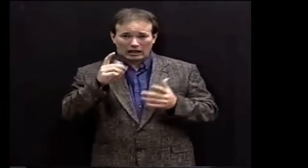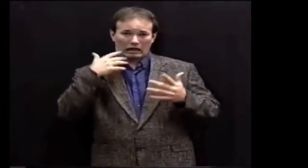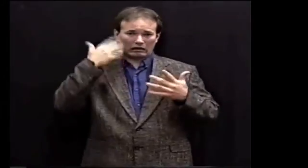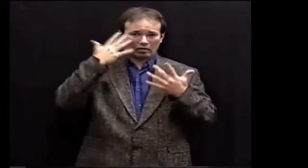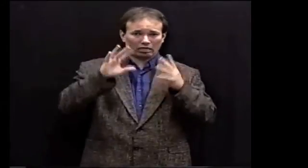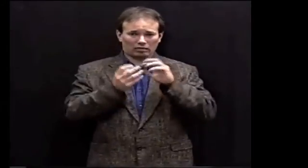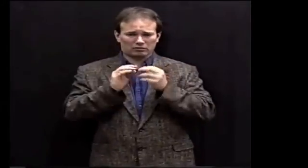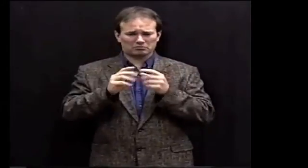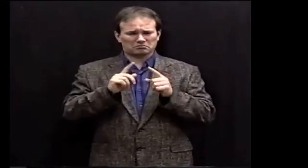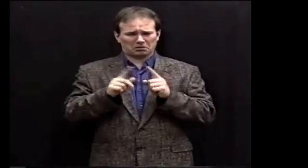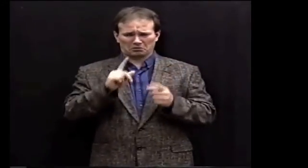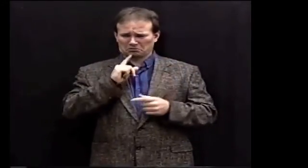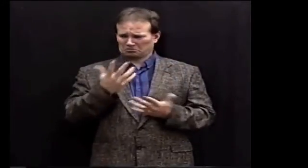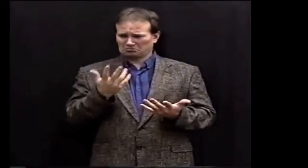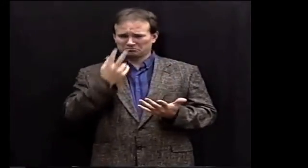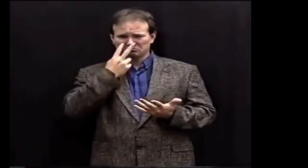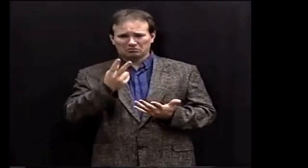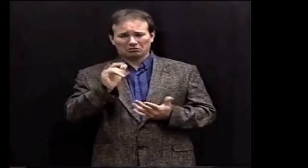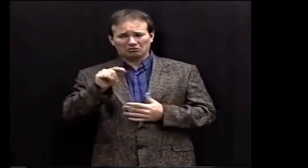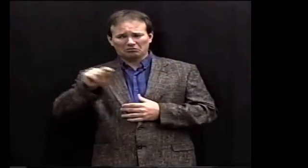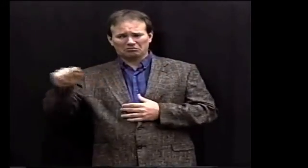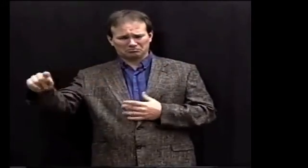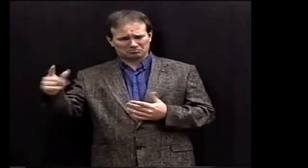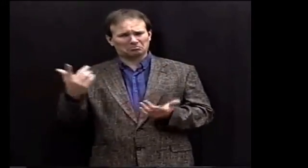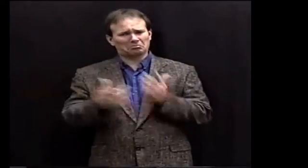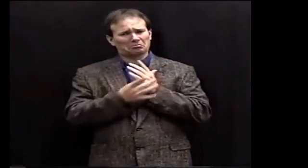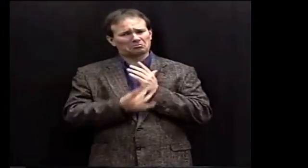Some people are worried about their deaf children acquiring language.